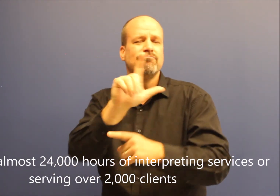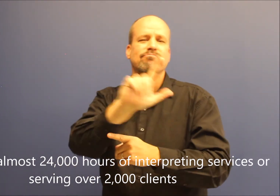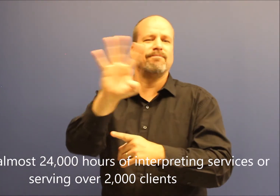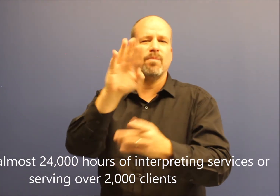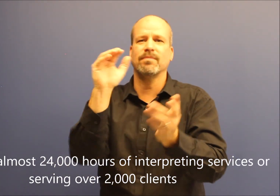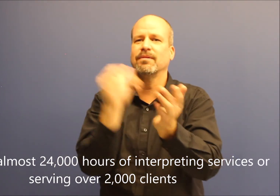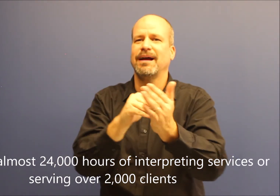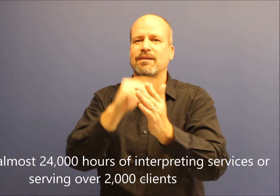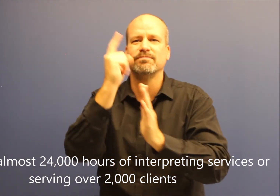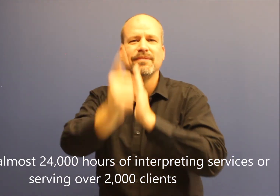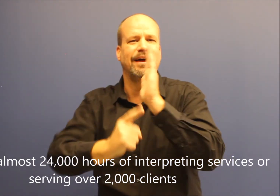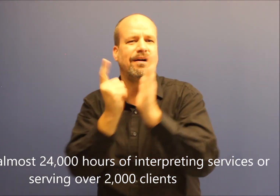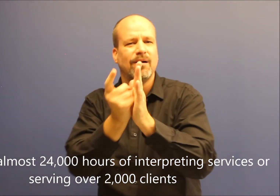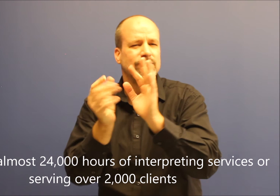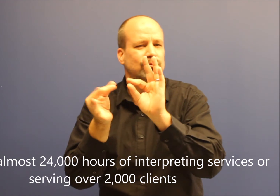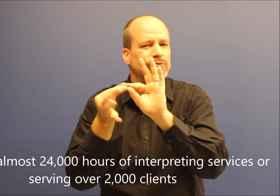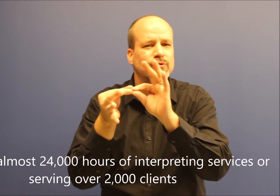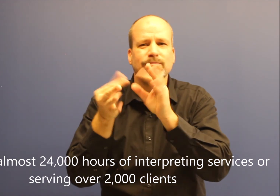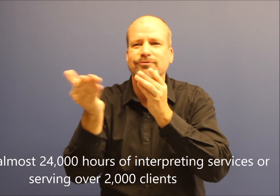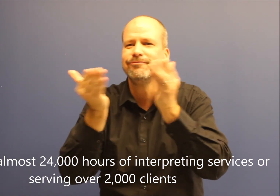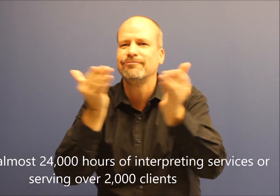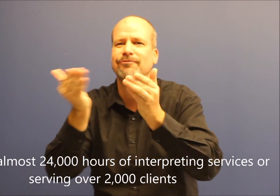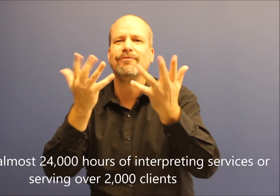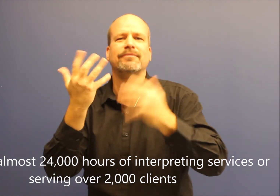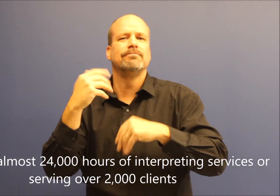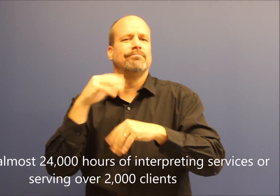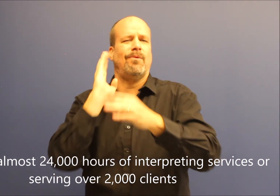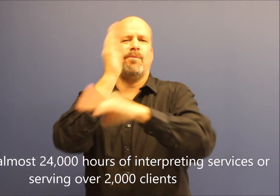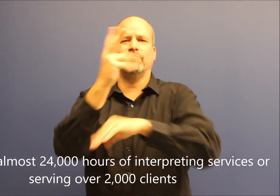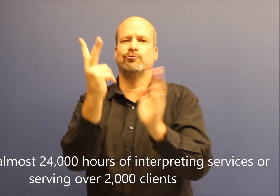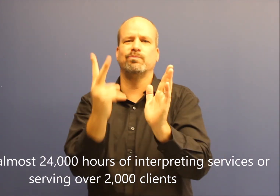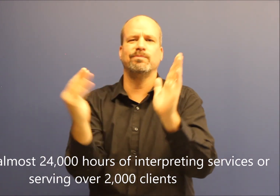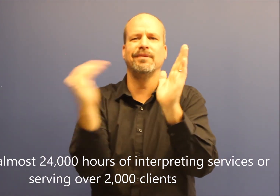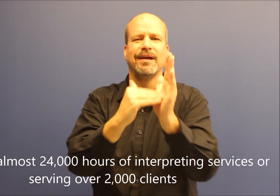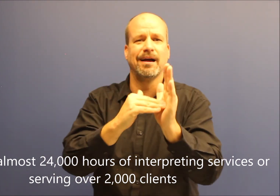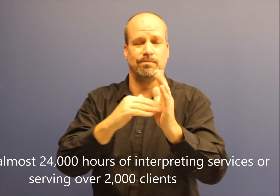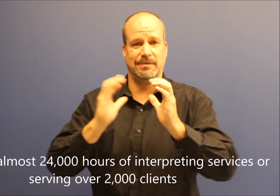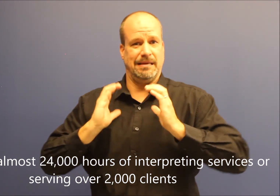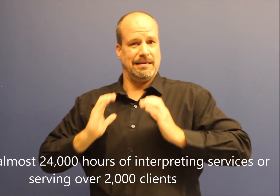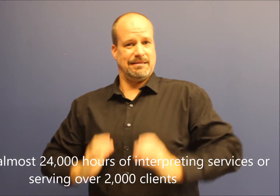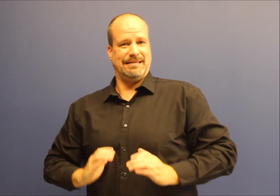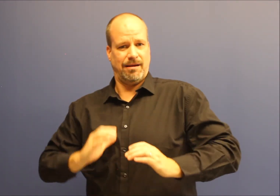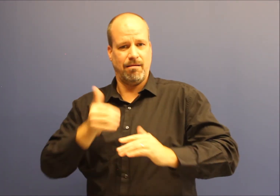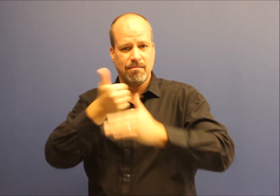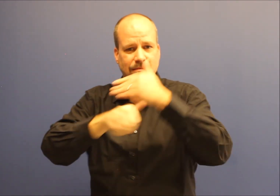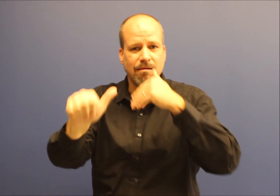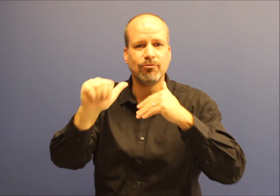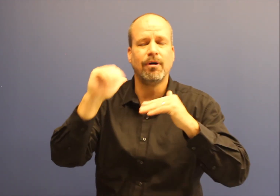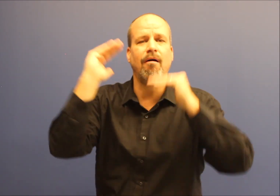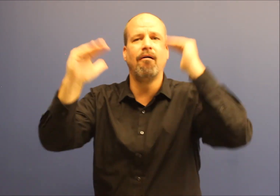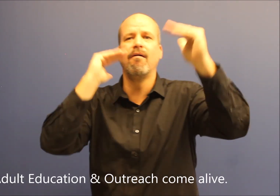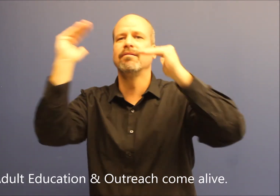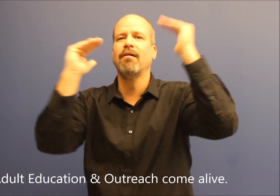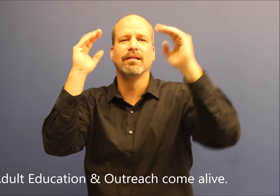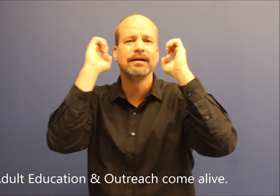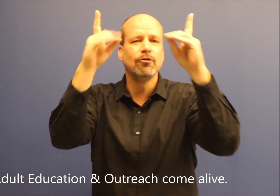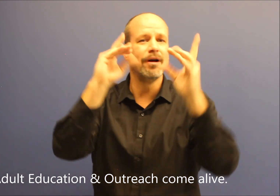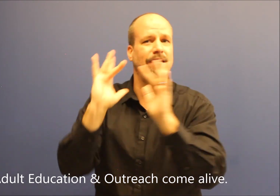providing almost 24,000 hours of interpreting services or serving over 2,000 clients in adult education and